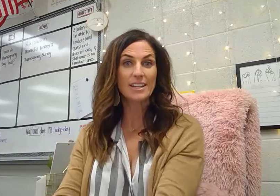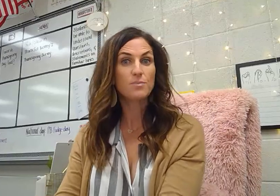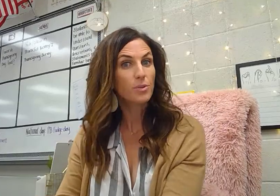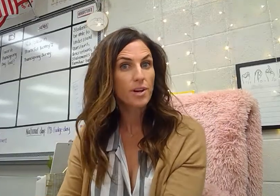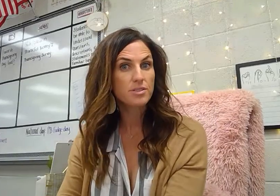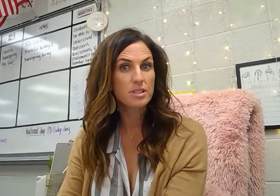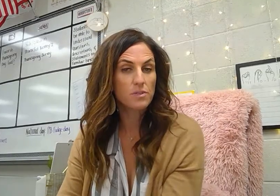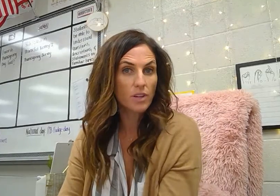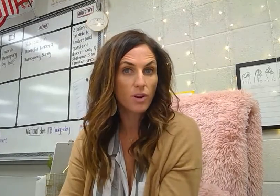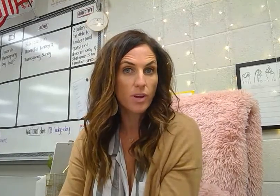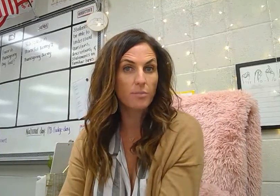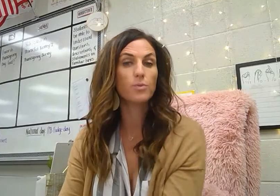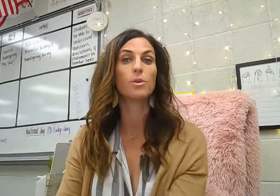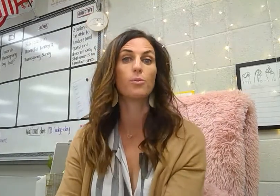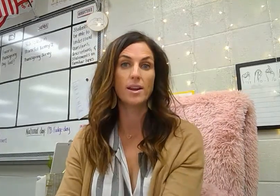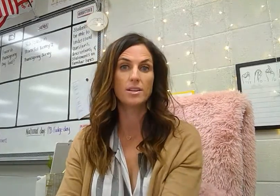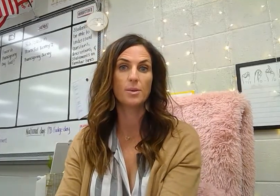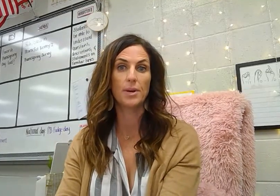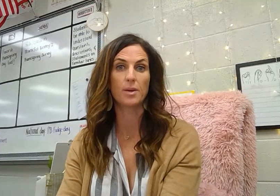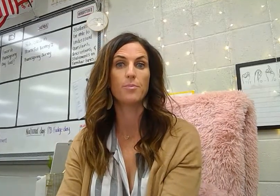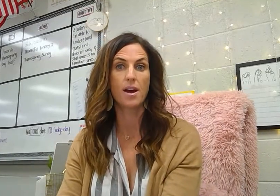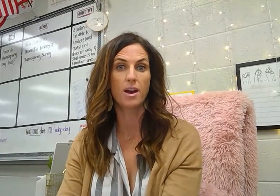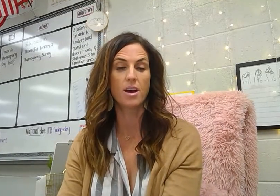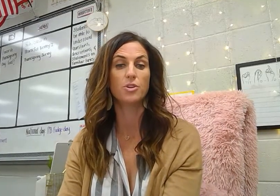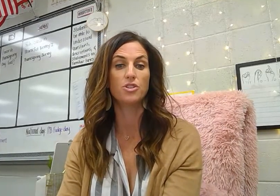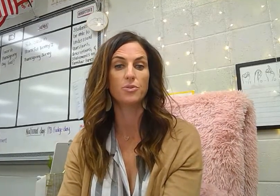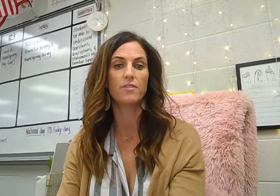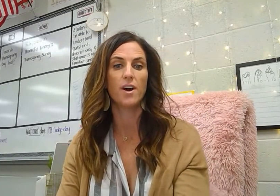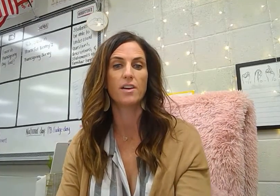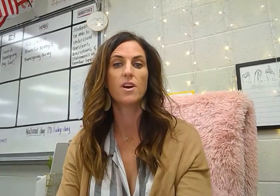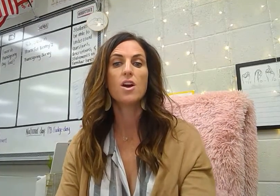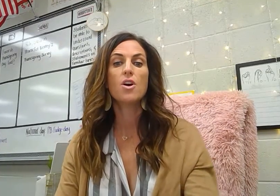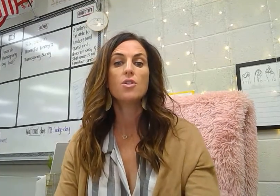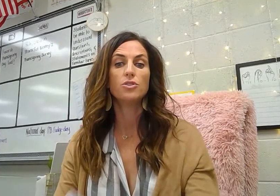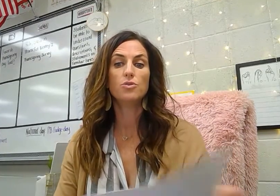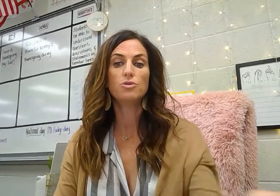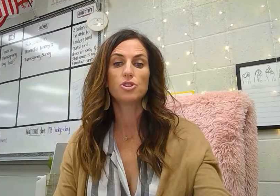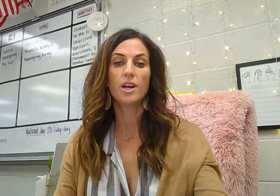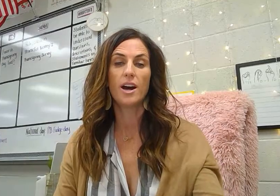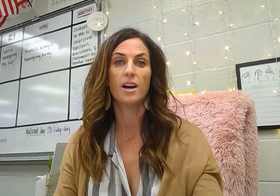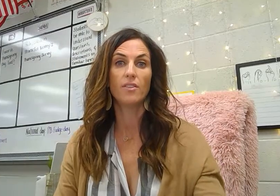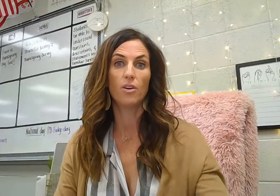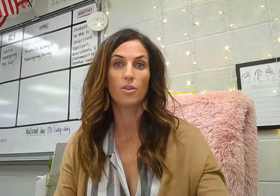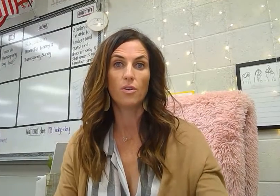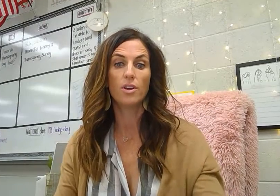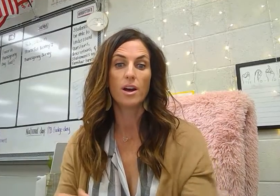Hey, it's been a while since we've done vocab, but we're ready to pick back up Unit 5. You should have all